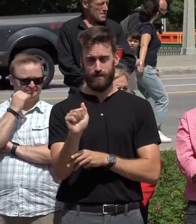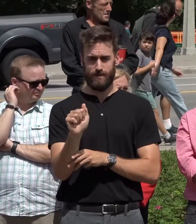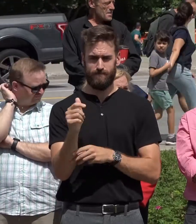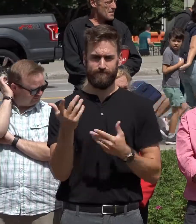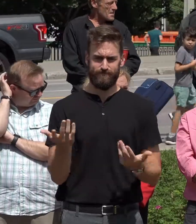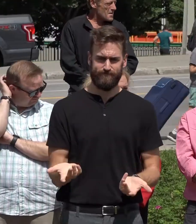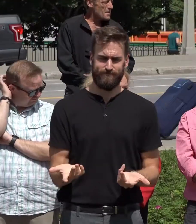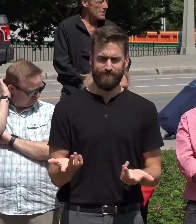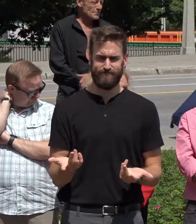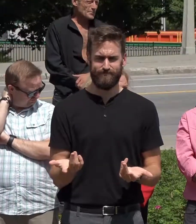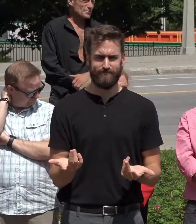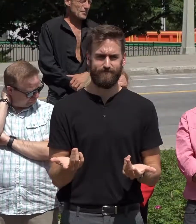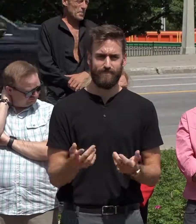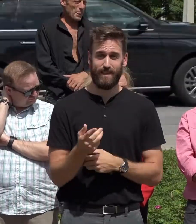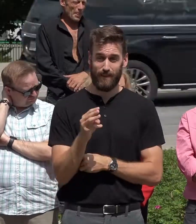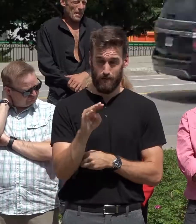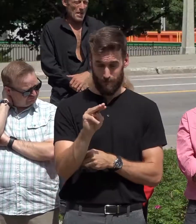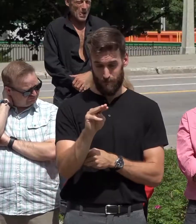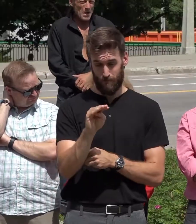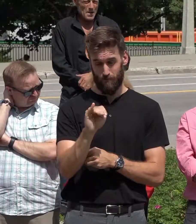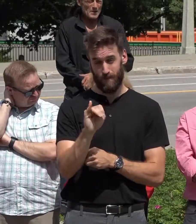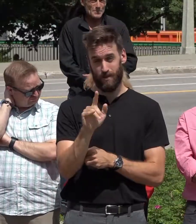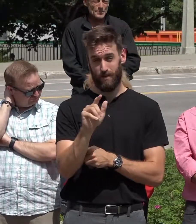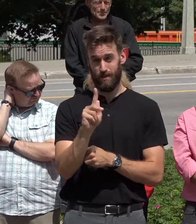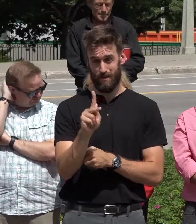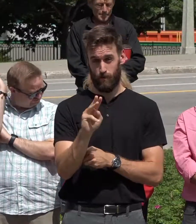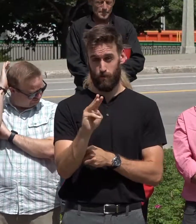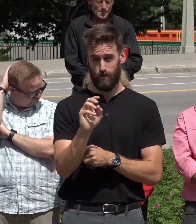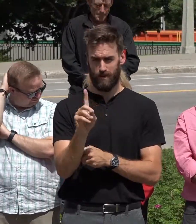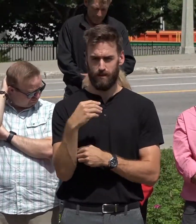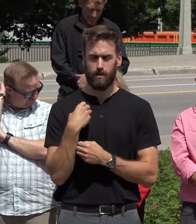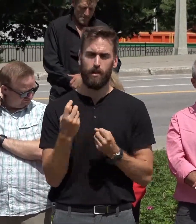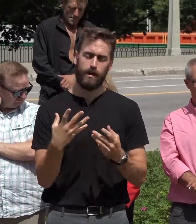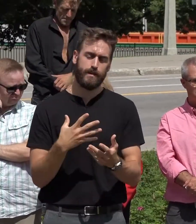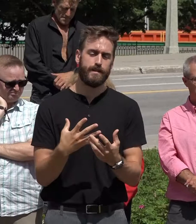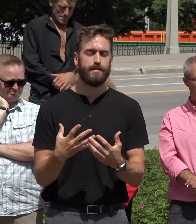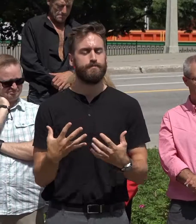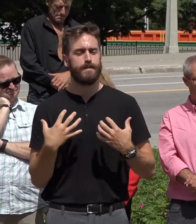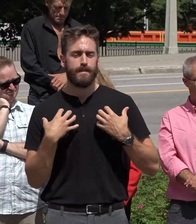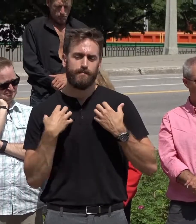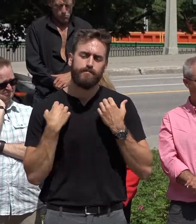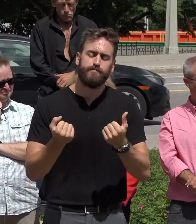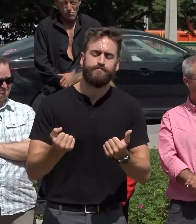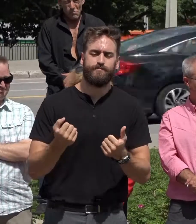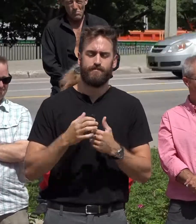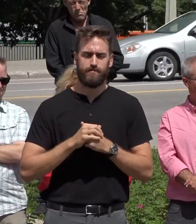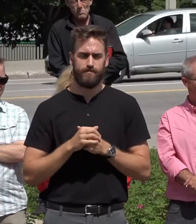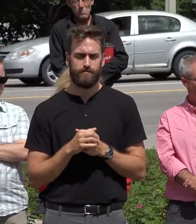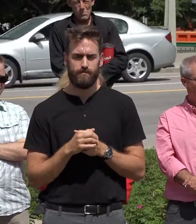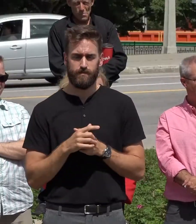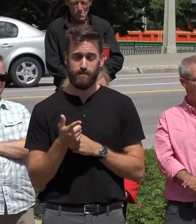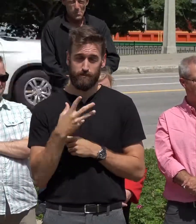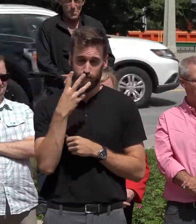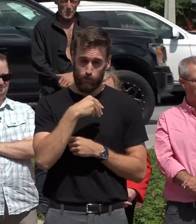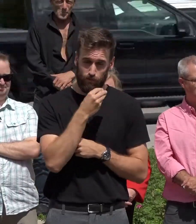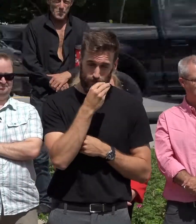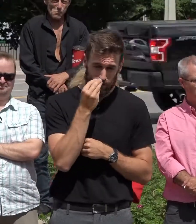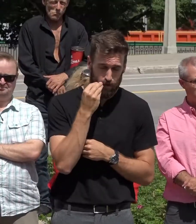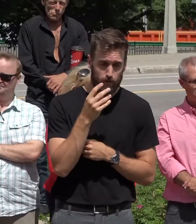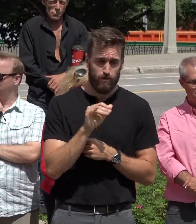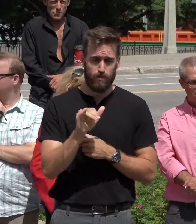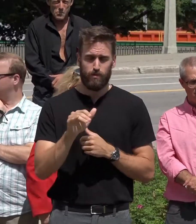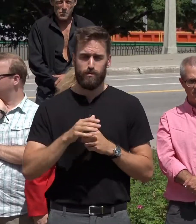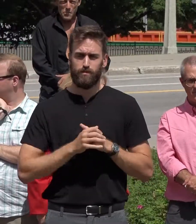have grown here, like milkweed, which has so many healing properties and has a beautiful flower on it.